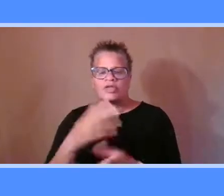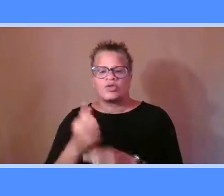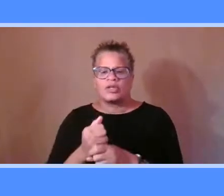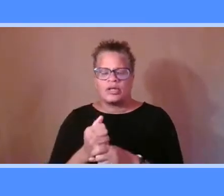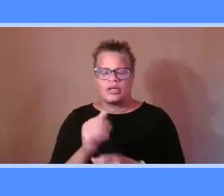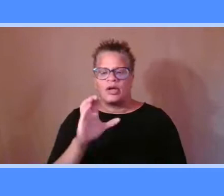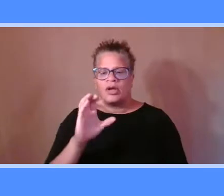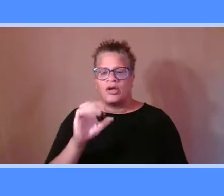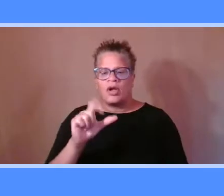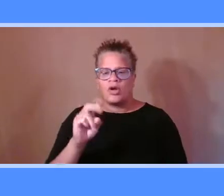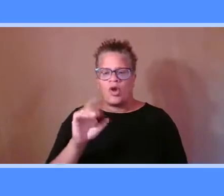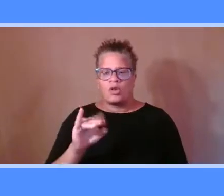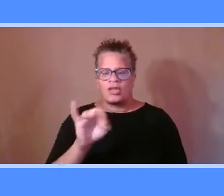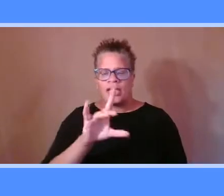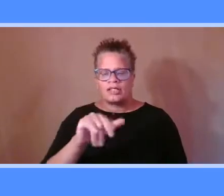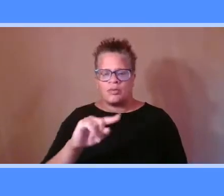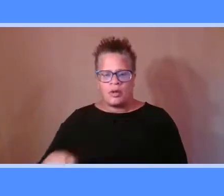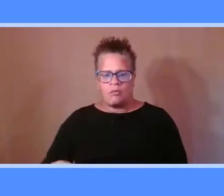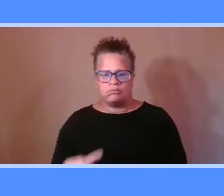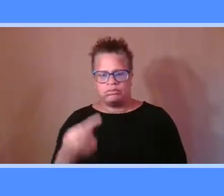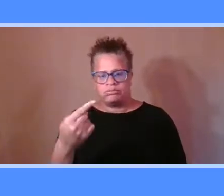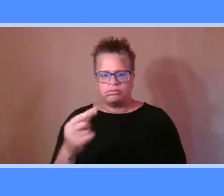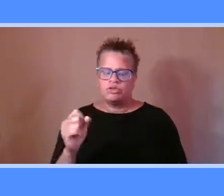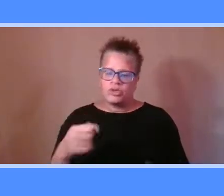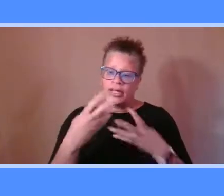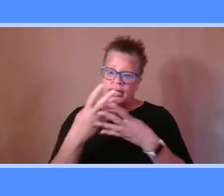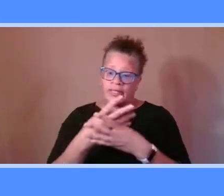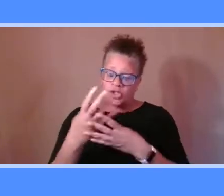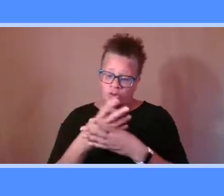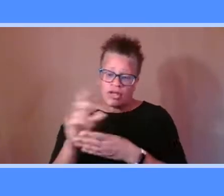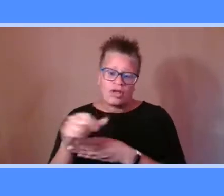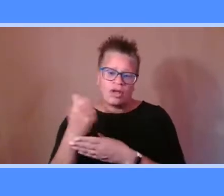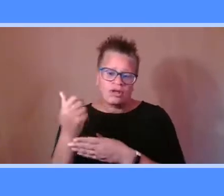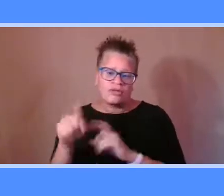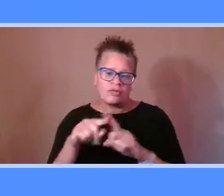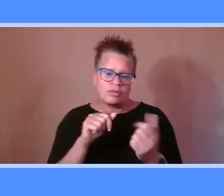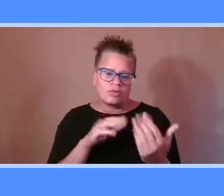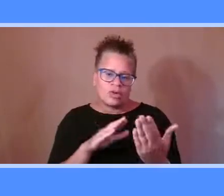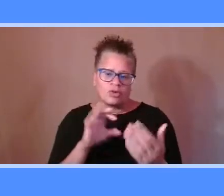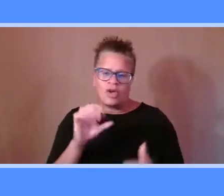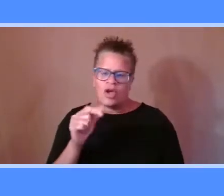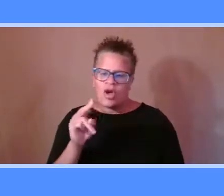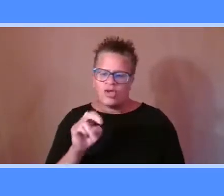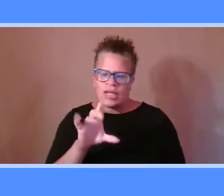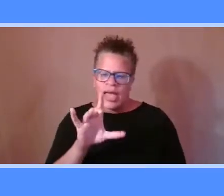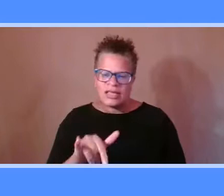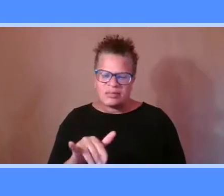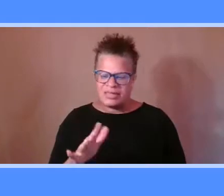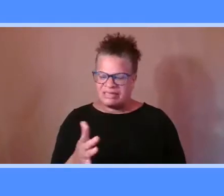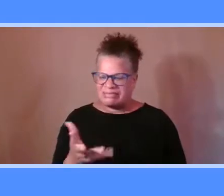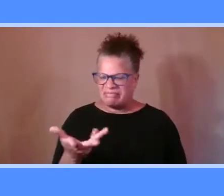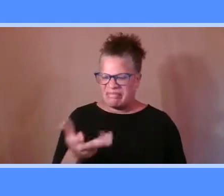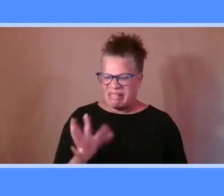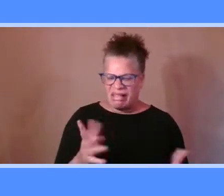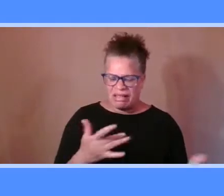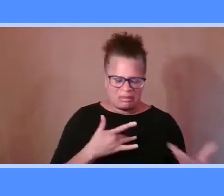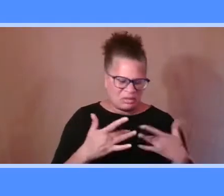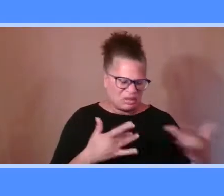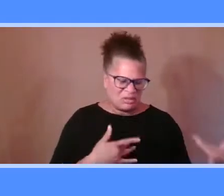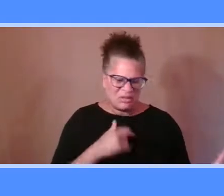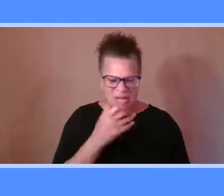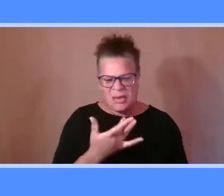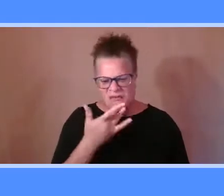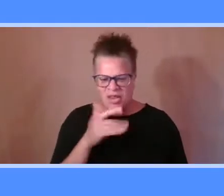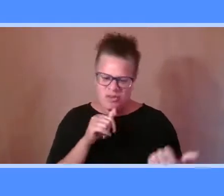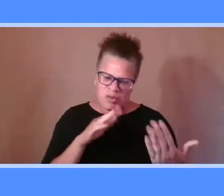not the only way to get screened for colon cancer. So if a colonoscopy is not your thing or you're worried about it,